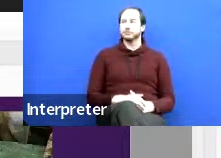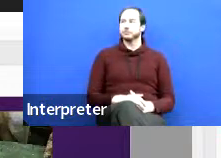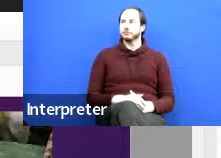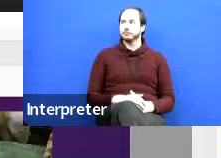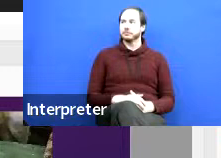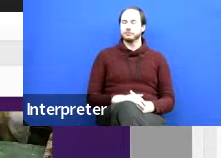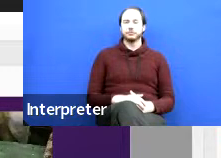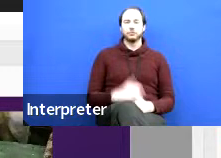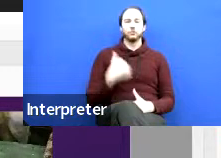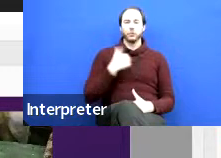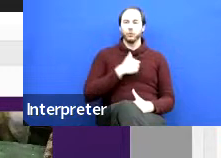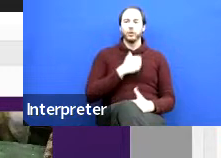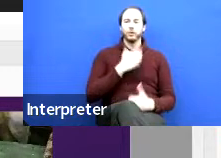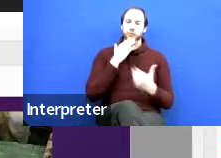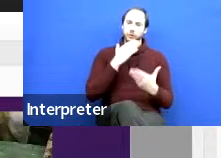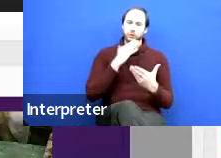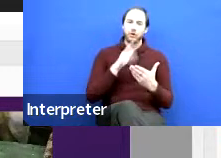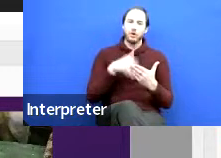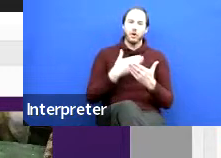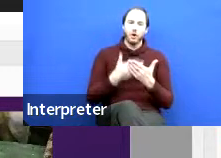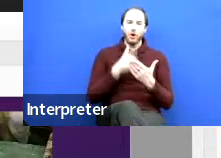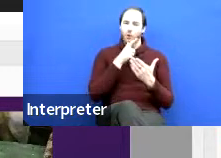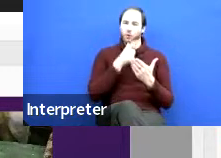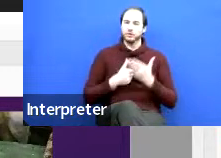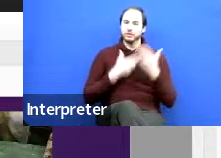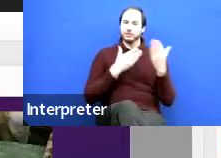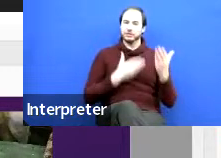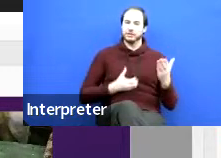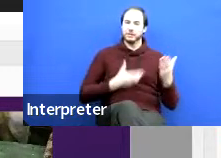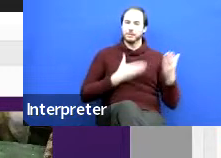Very appreciative of all the people who submit.